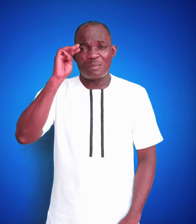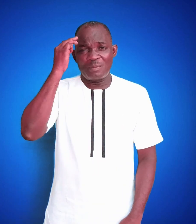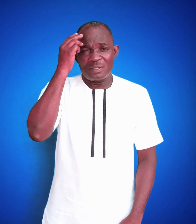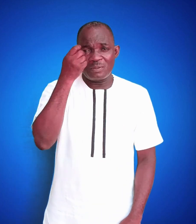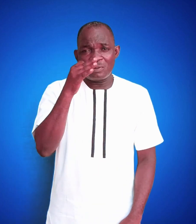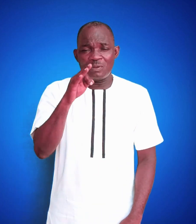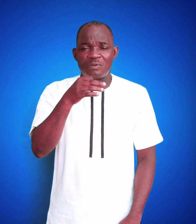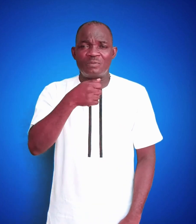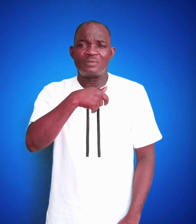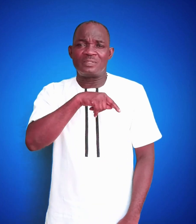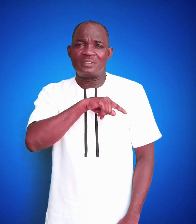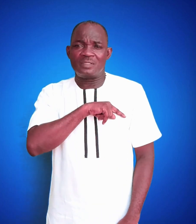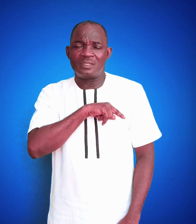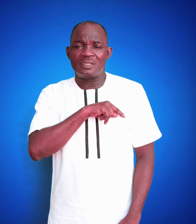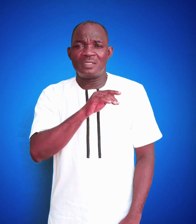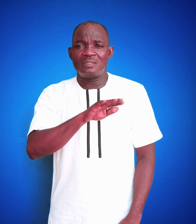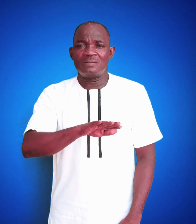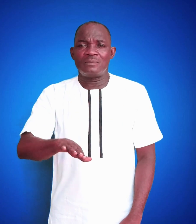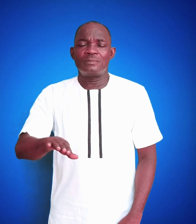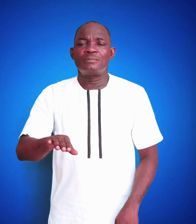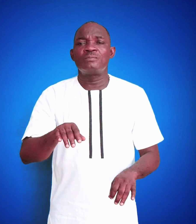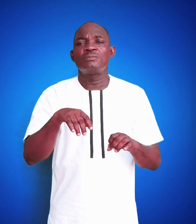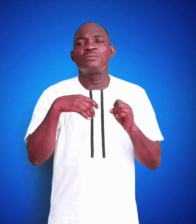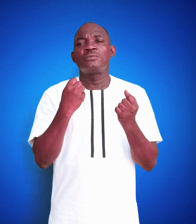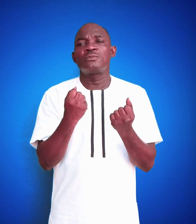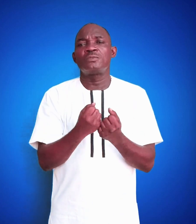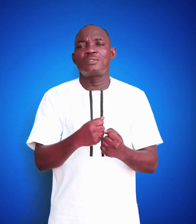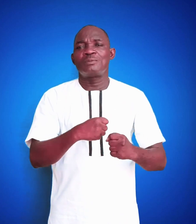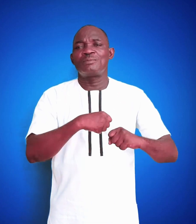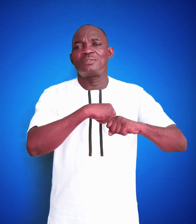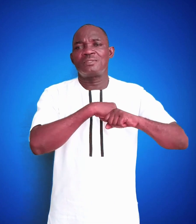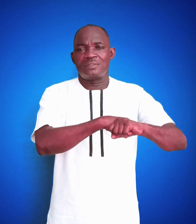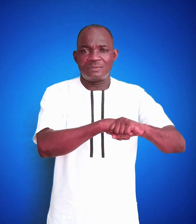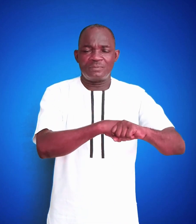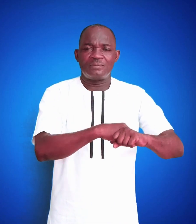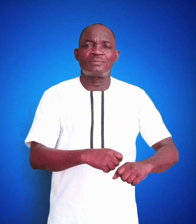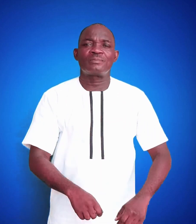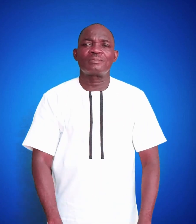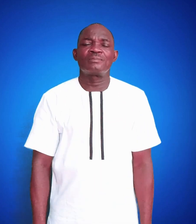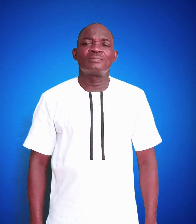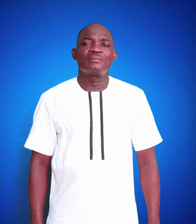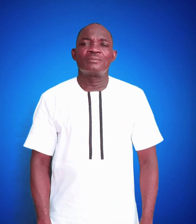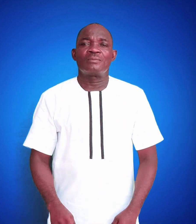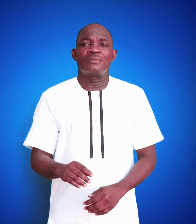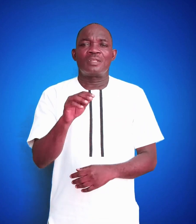Ministry of Gender, Children and Social Protection,